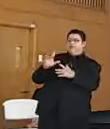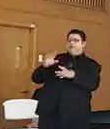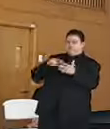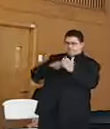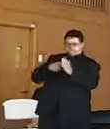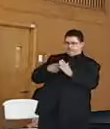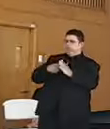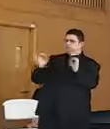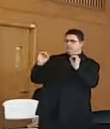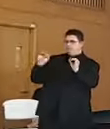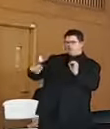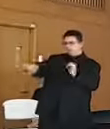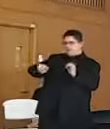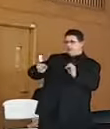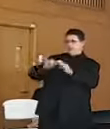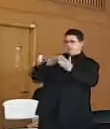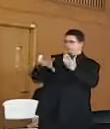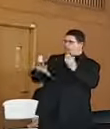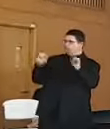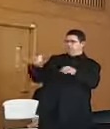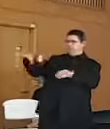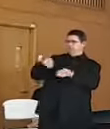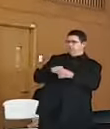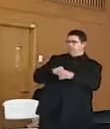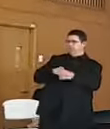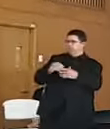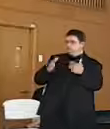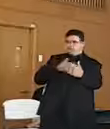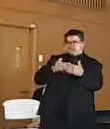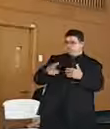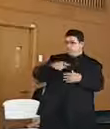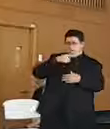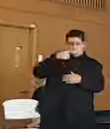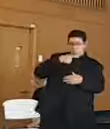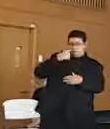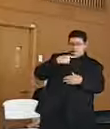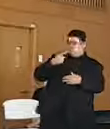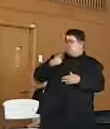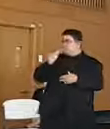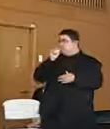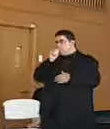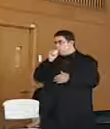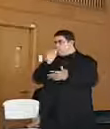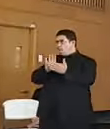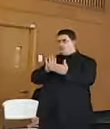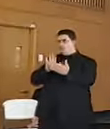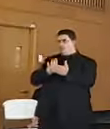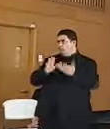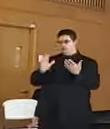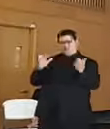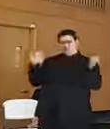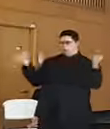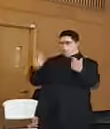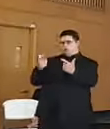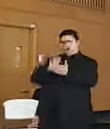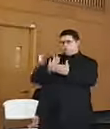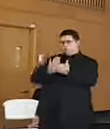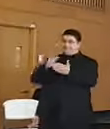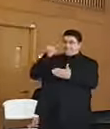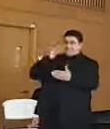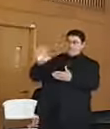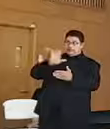participate if they attend that school, and that includes private and parochial, so other schools or included all schools.